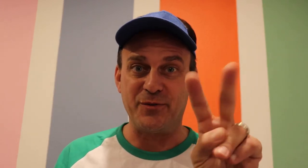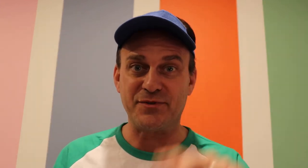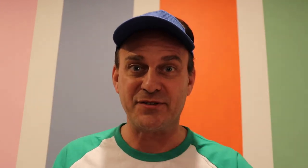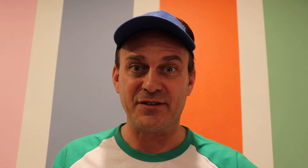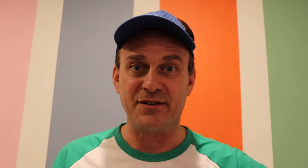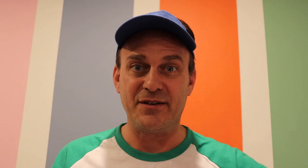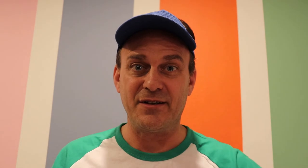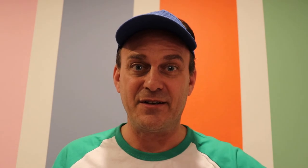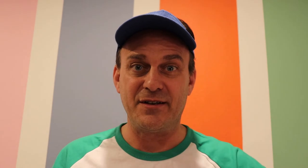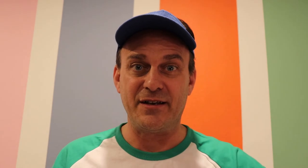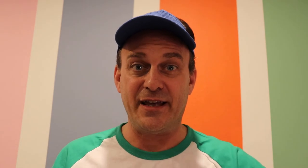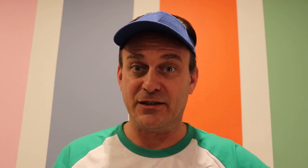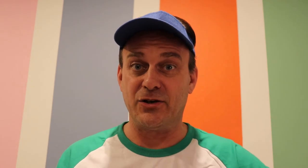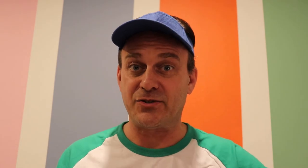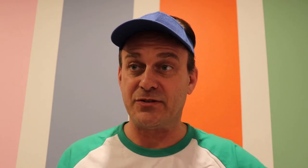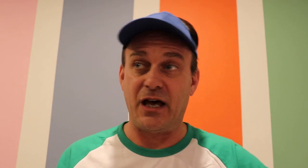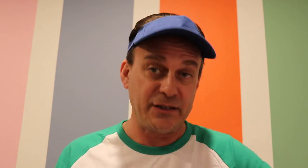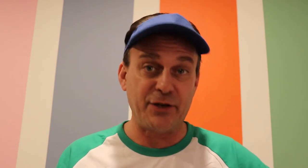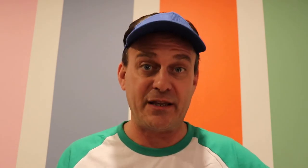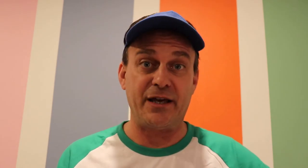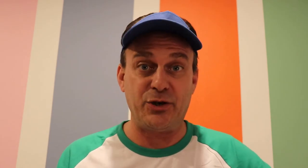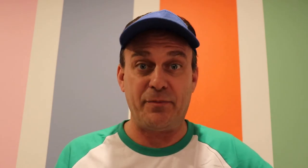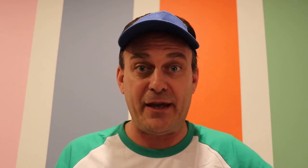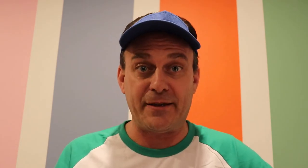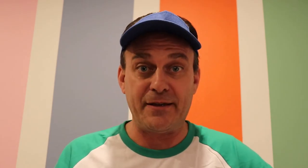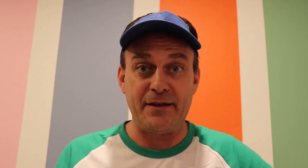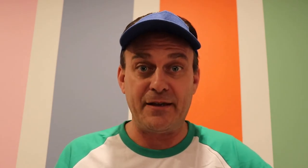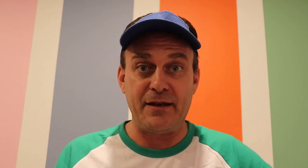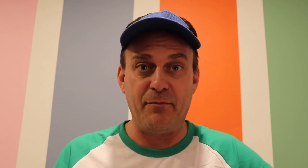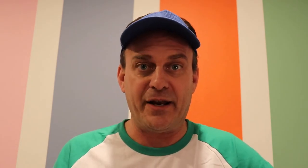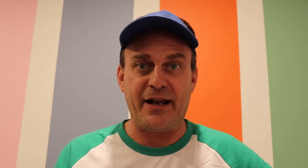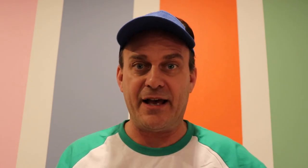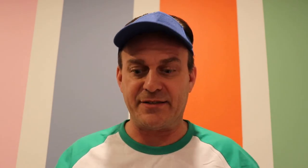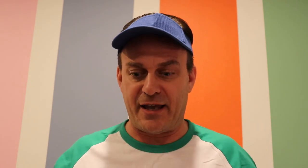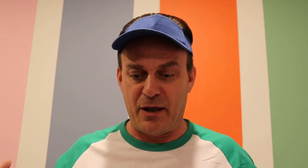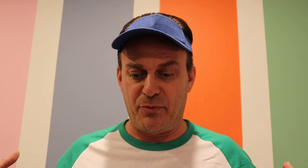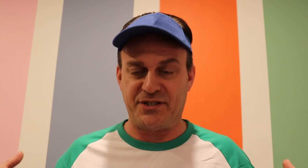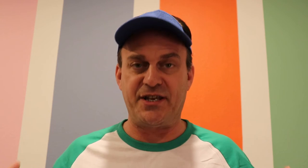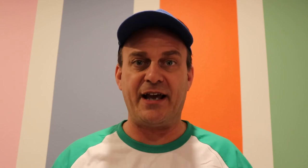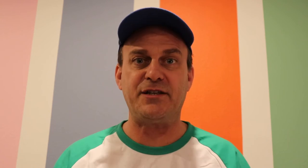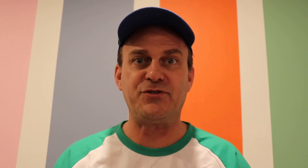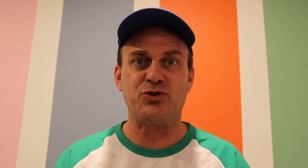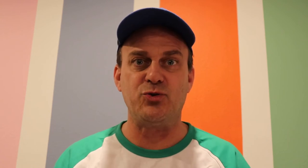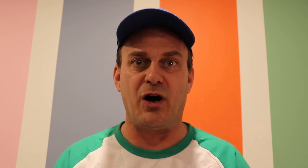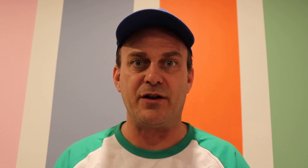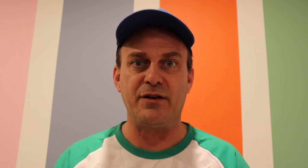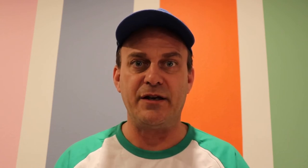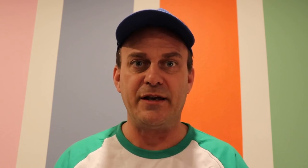arms. It looks a little bit like you and me, but it has a protective suit on